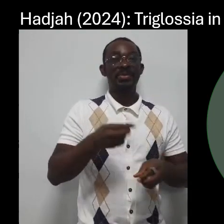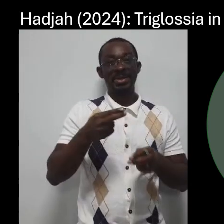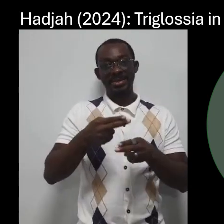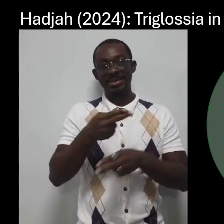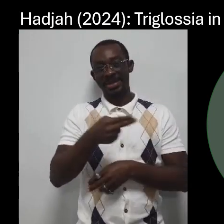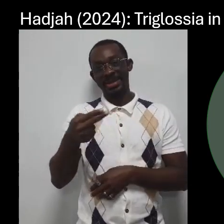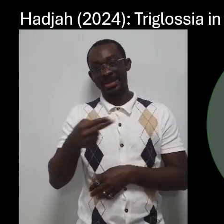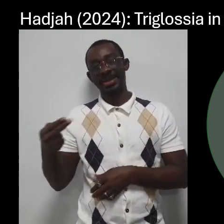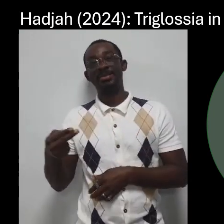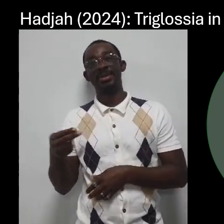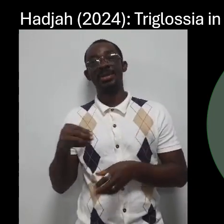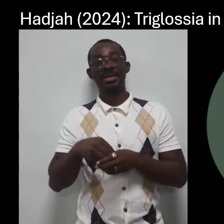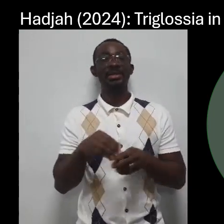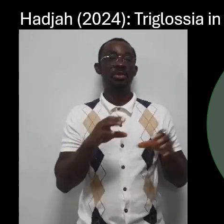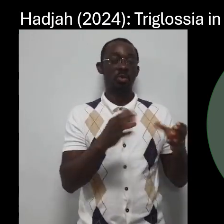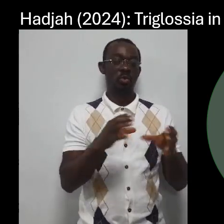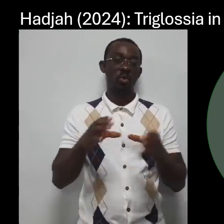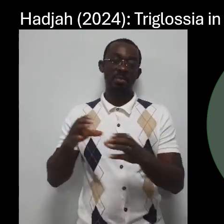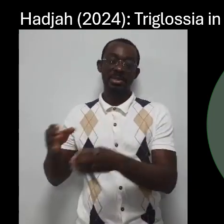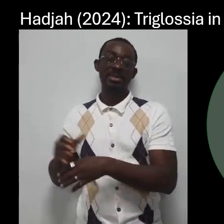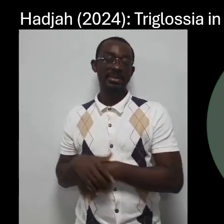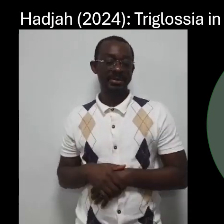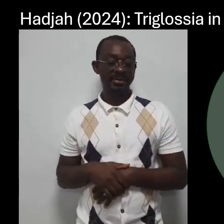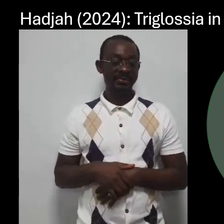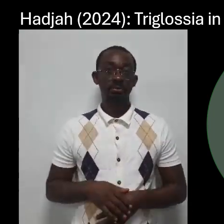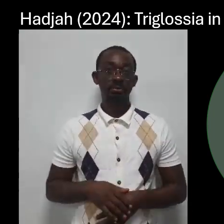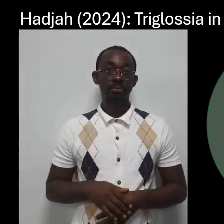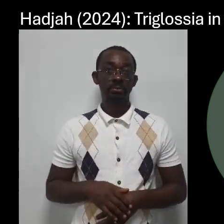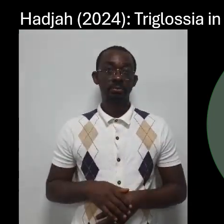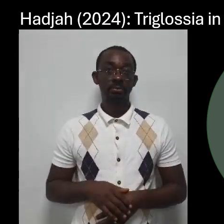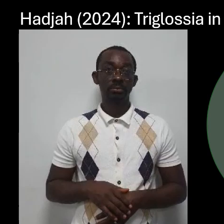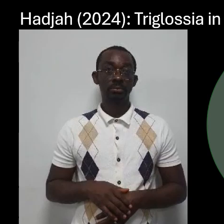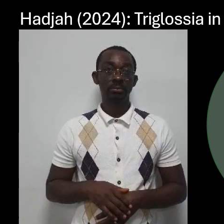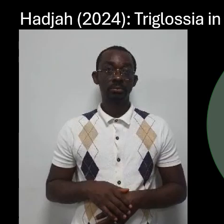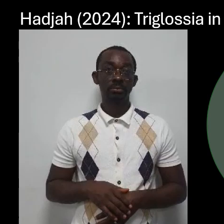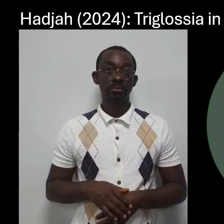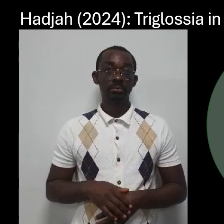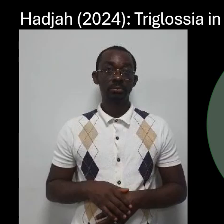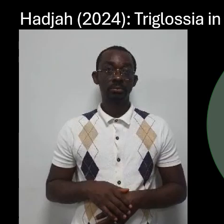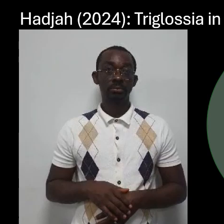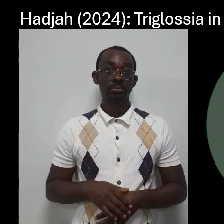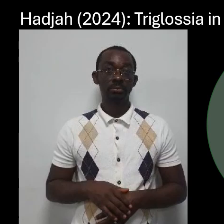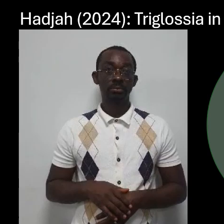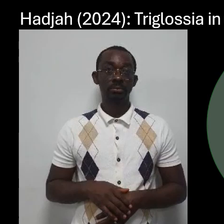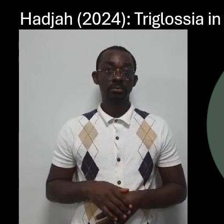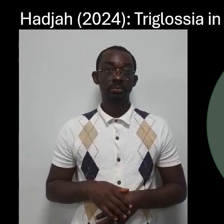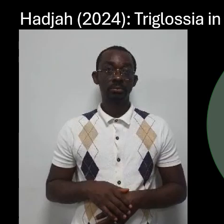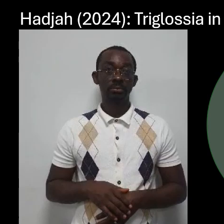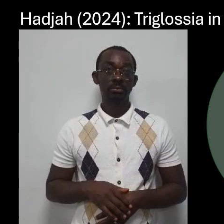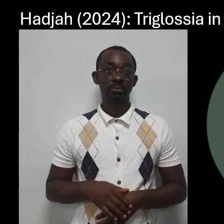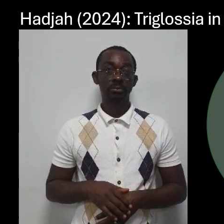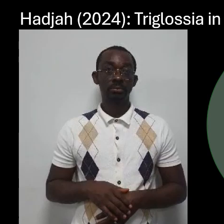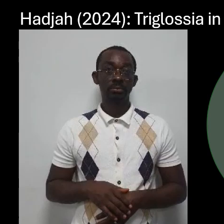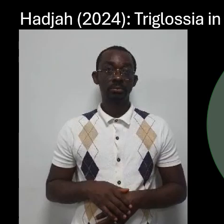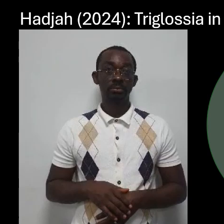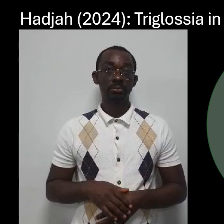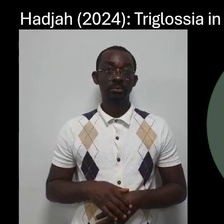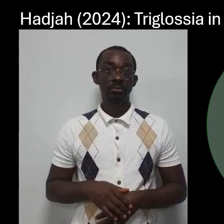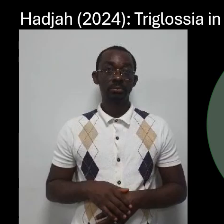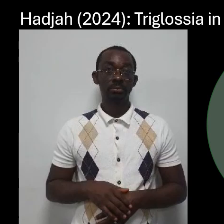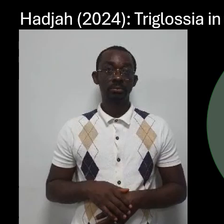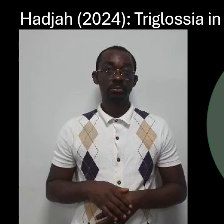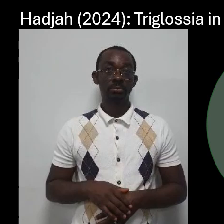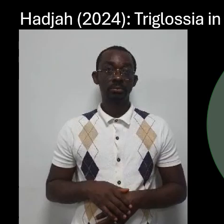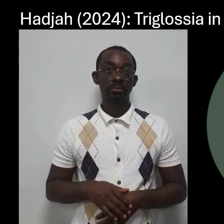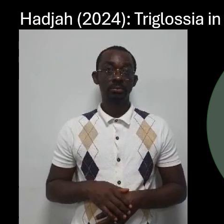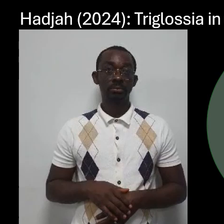the government to also use a label for the national sign language, which was basically labeled for all these three